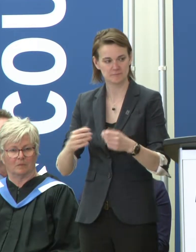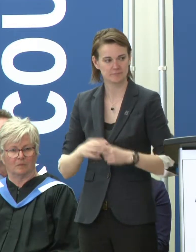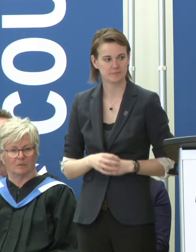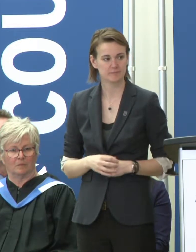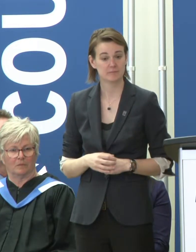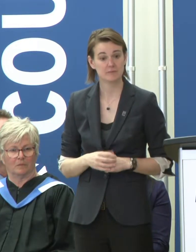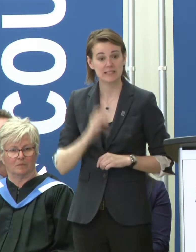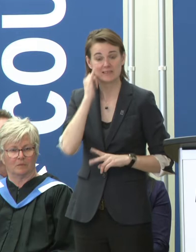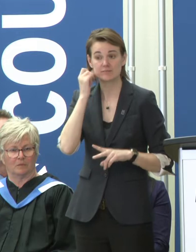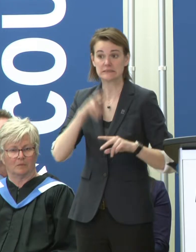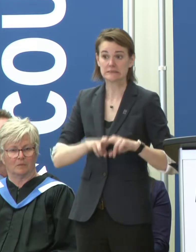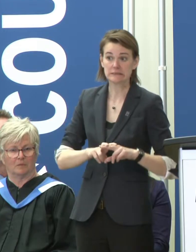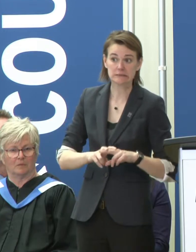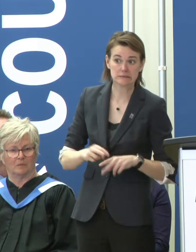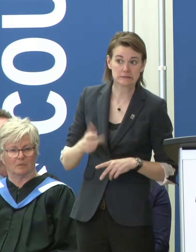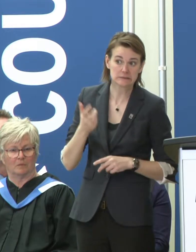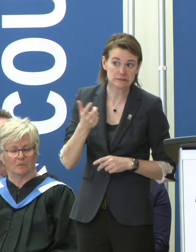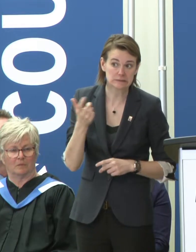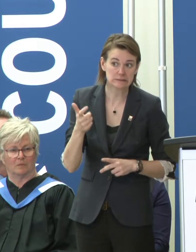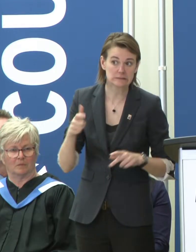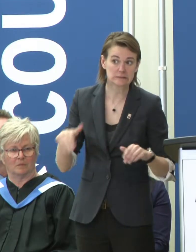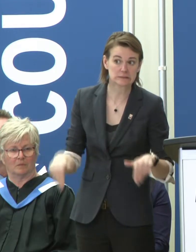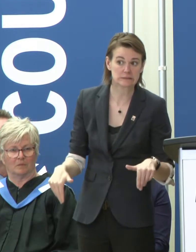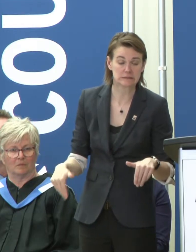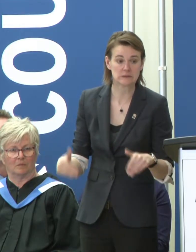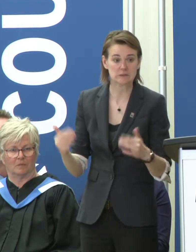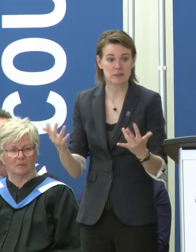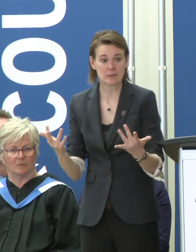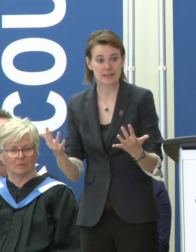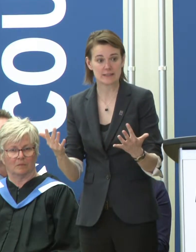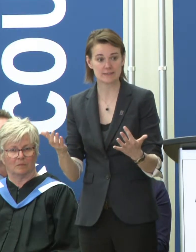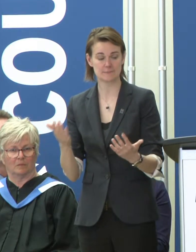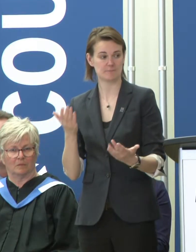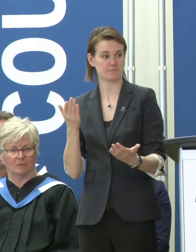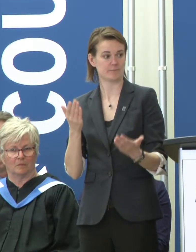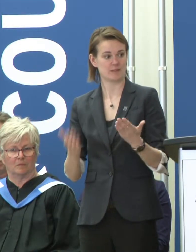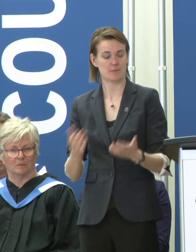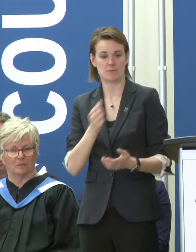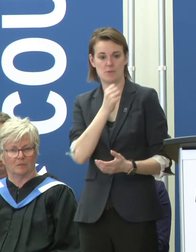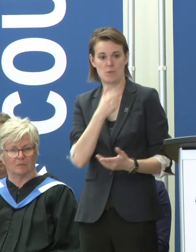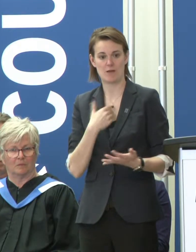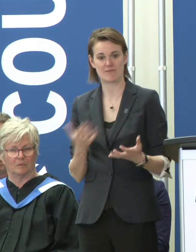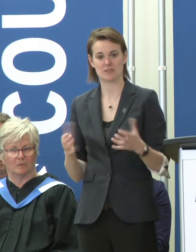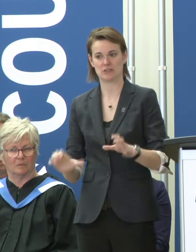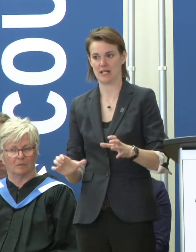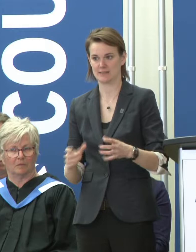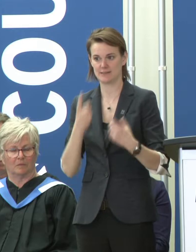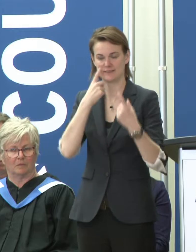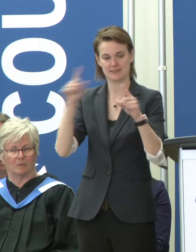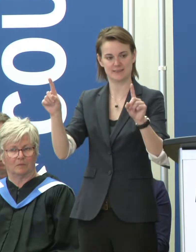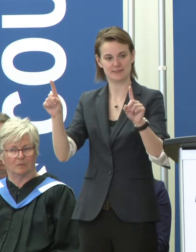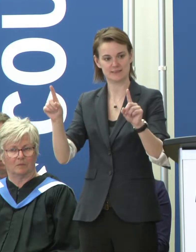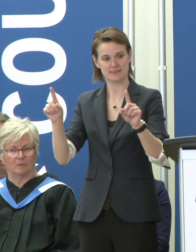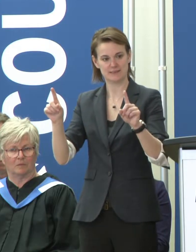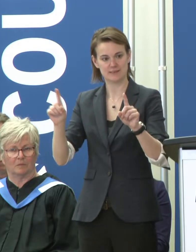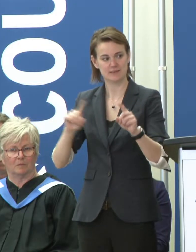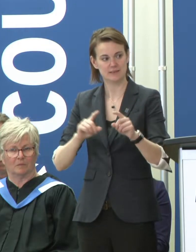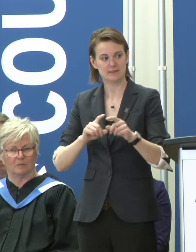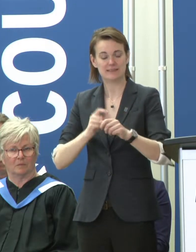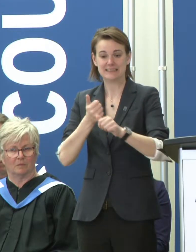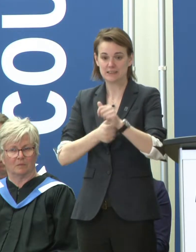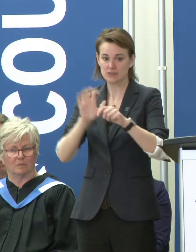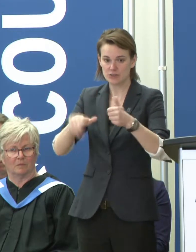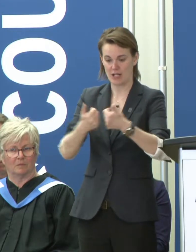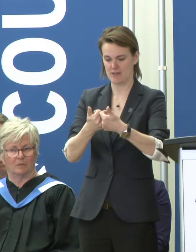you sit on the sidelines, you may not get a chance to step up. Embrace every challenge as an